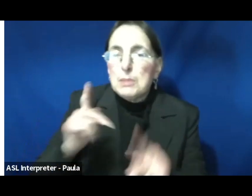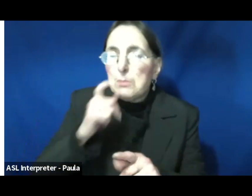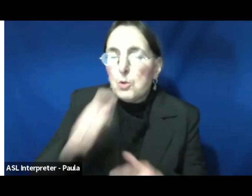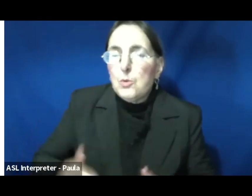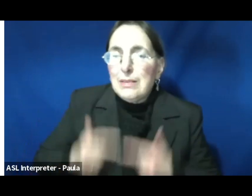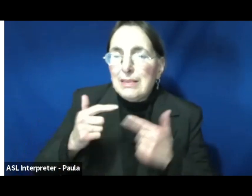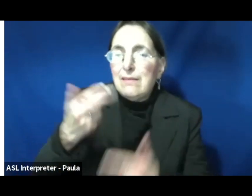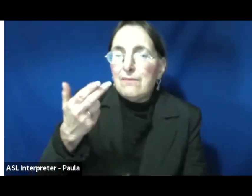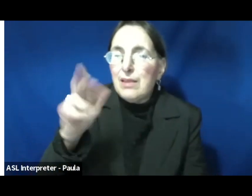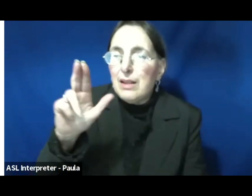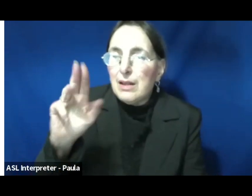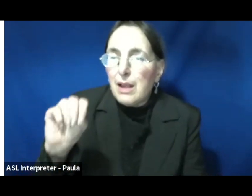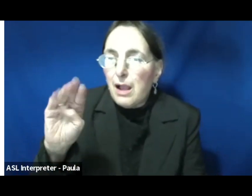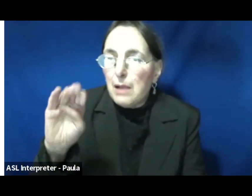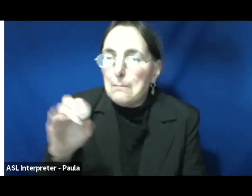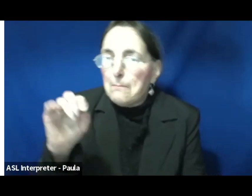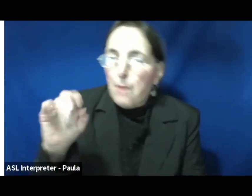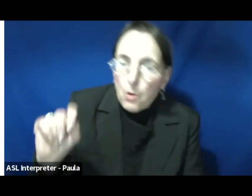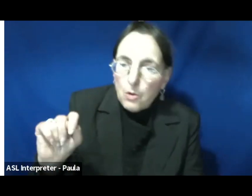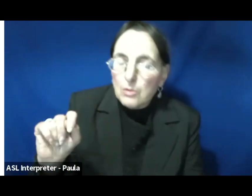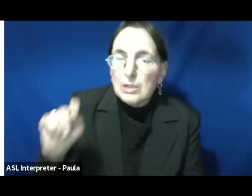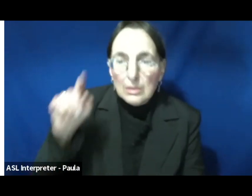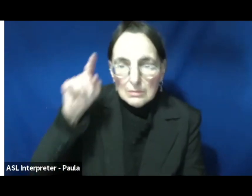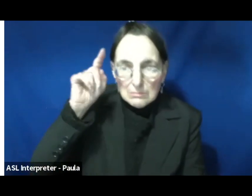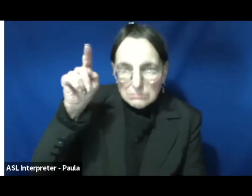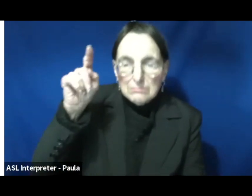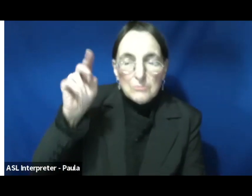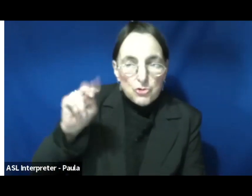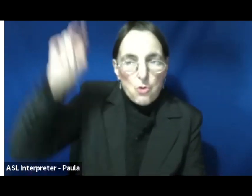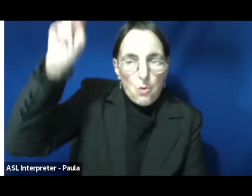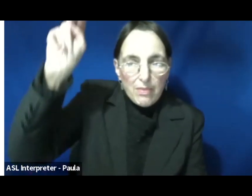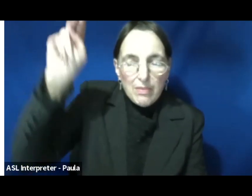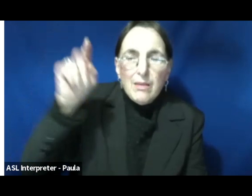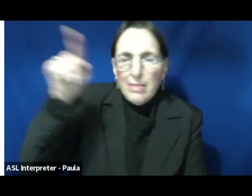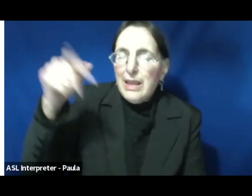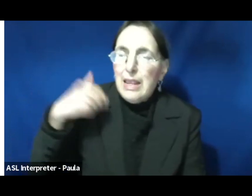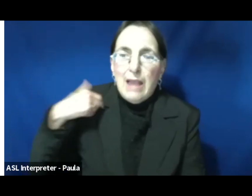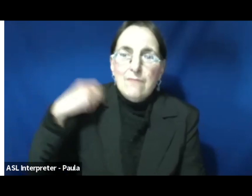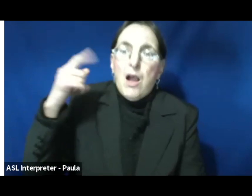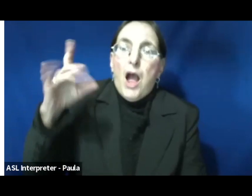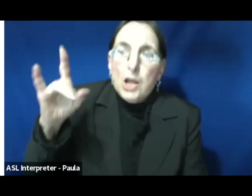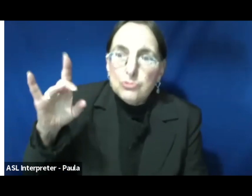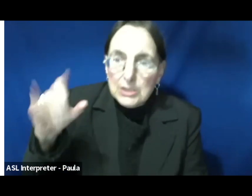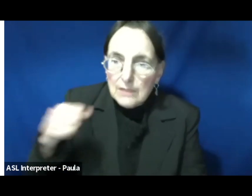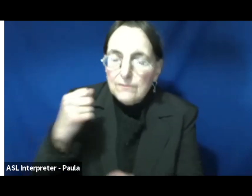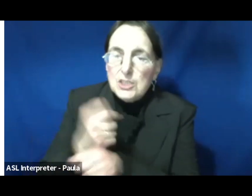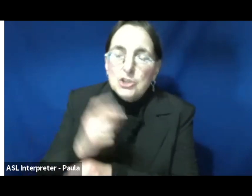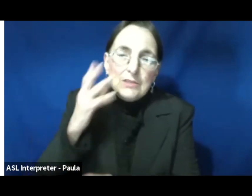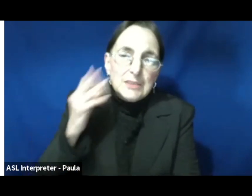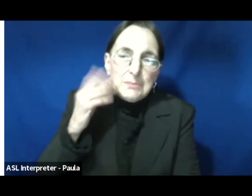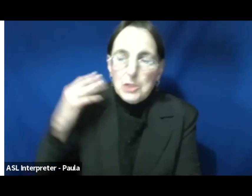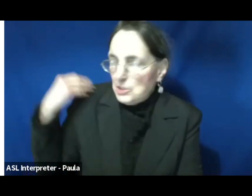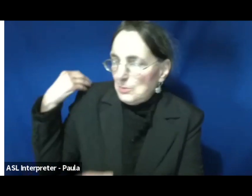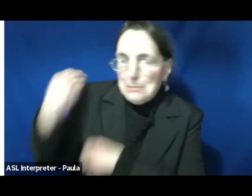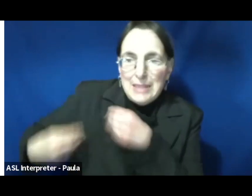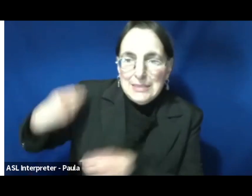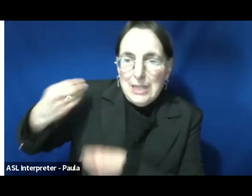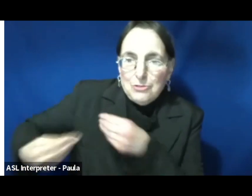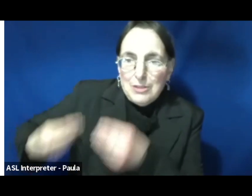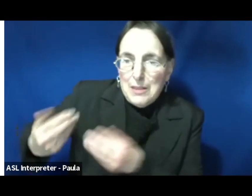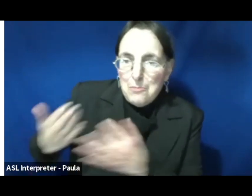years of experience passed down to them. Are we going to let them die with that knowledge? Or are we going to bring them out of the woods and help uplift